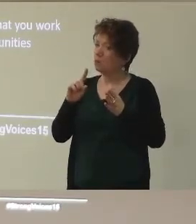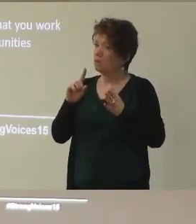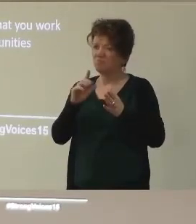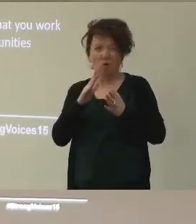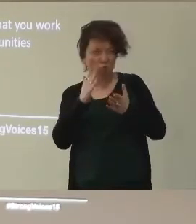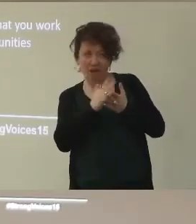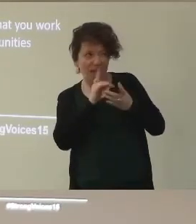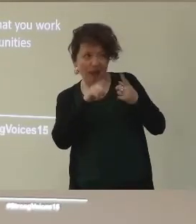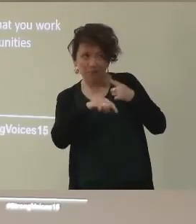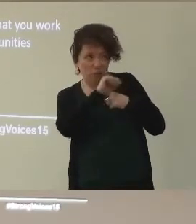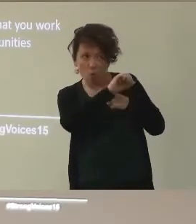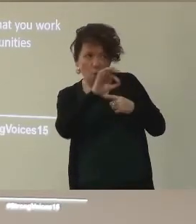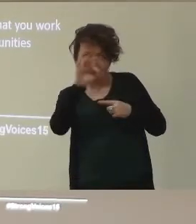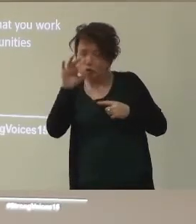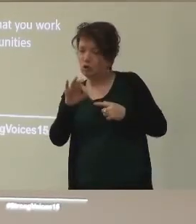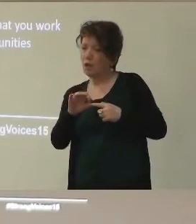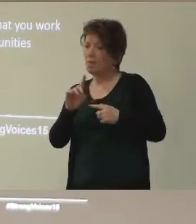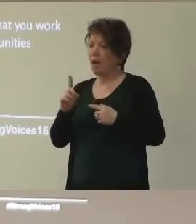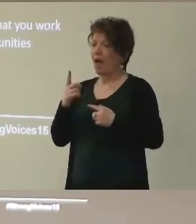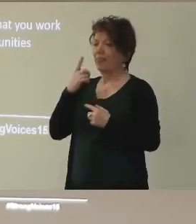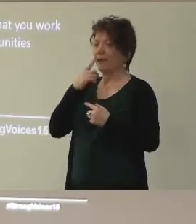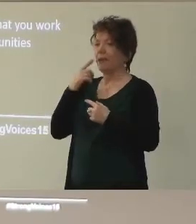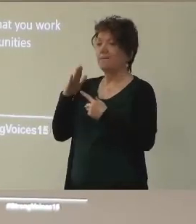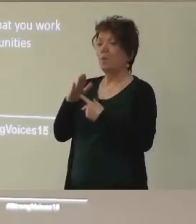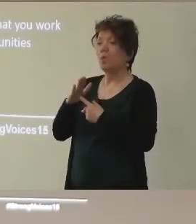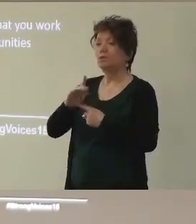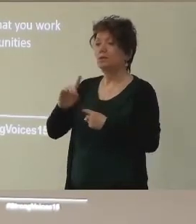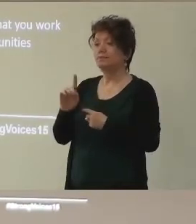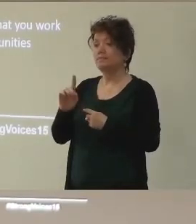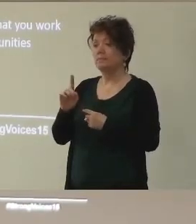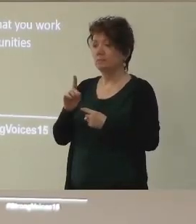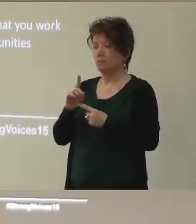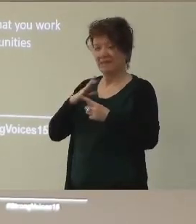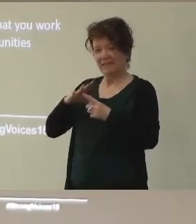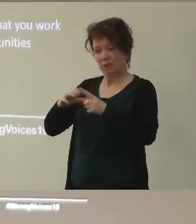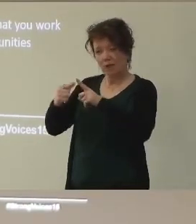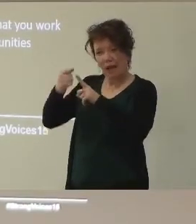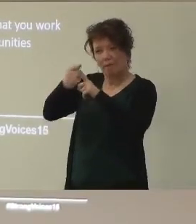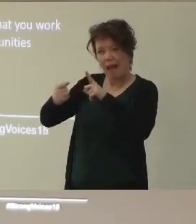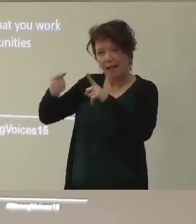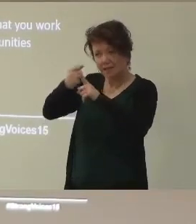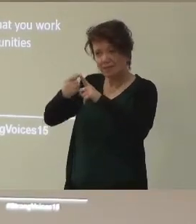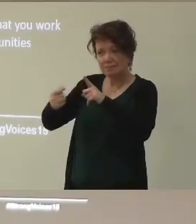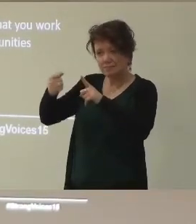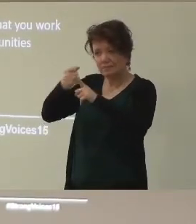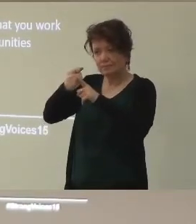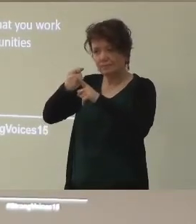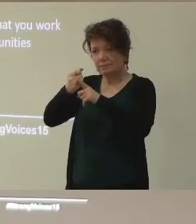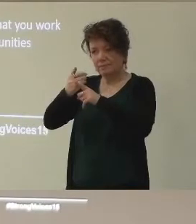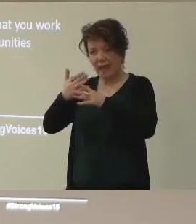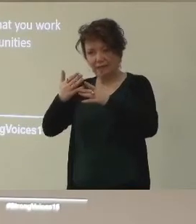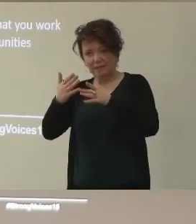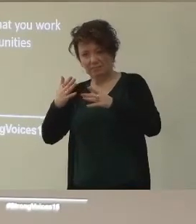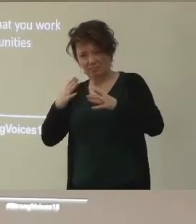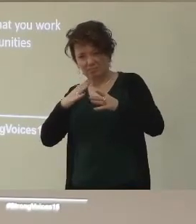really an answer to the question, but I think it's very important that we try and campaign and work for apprenticeships